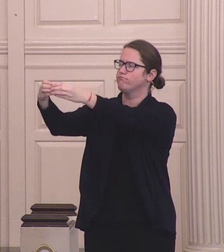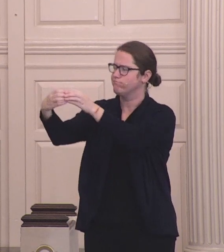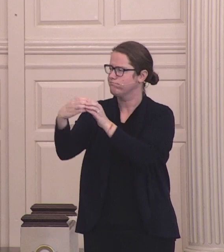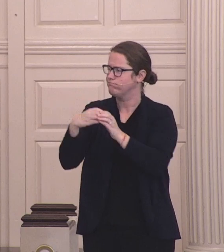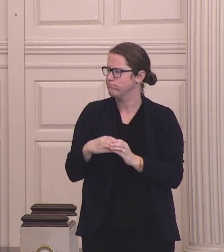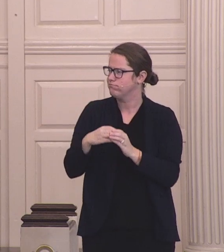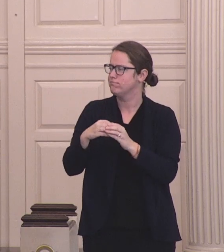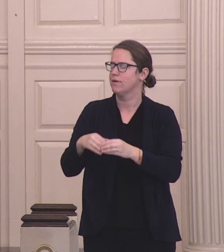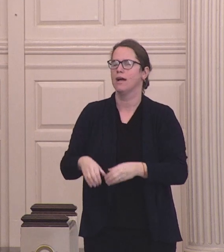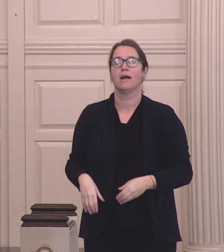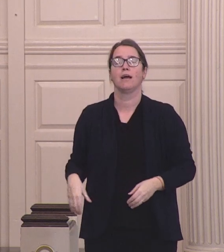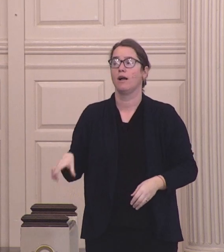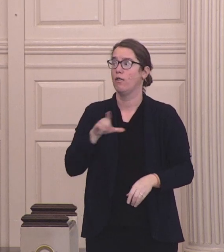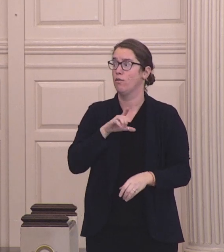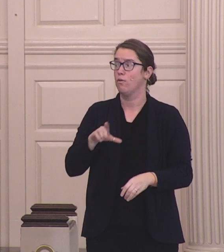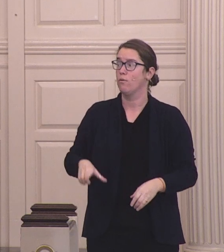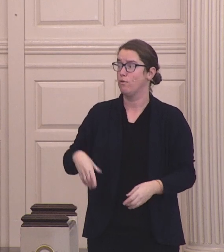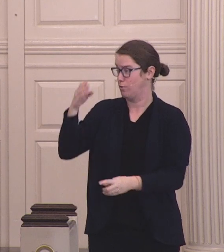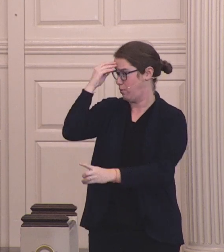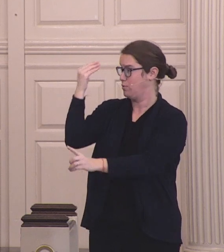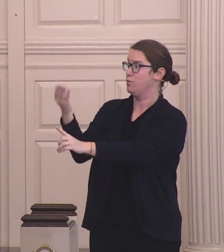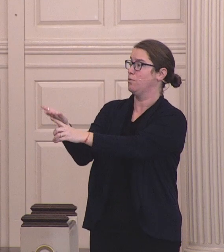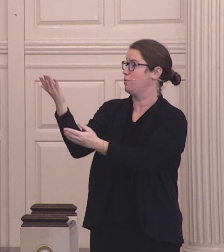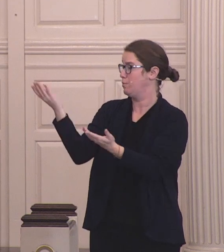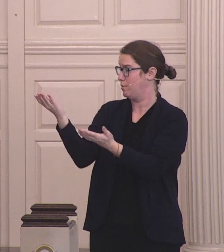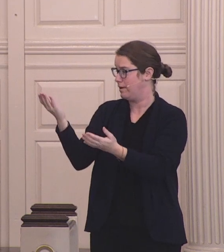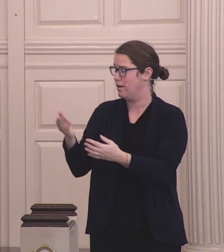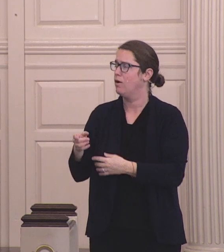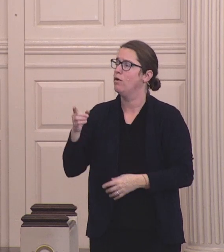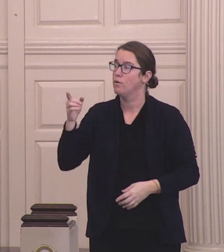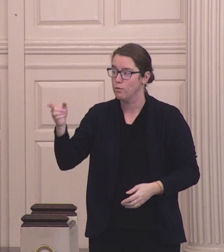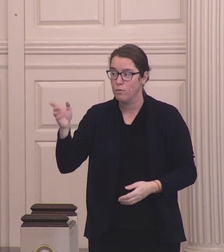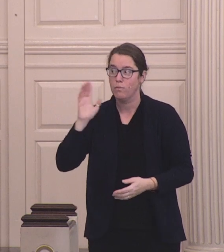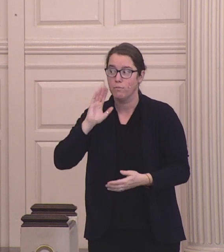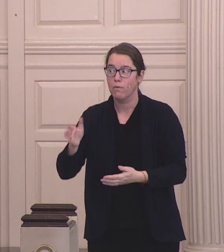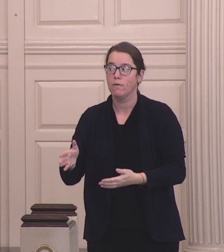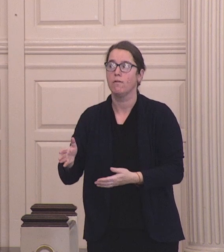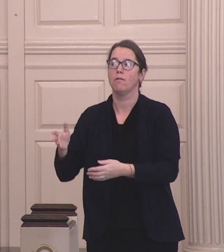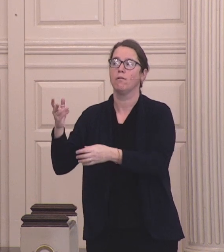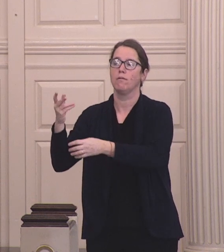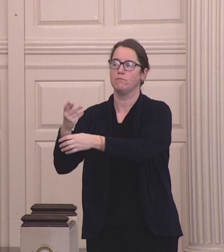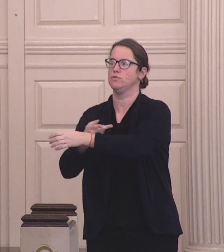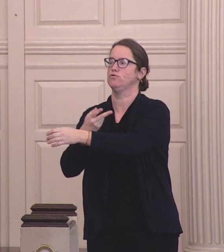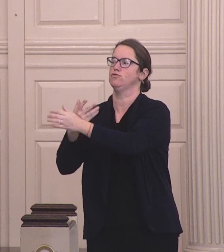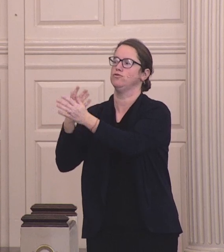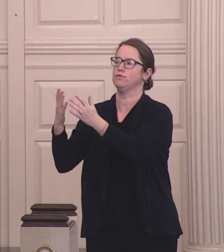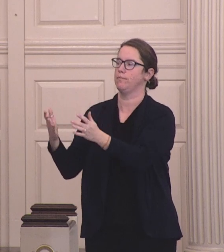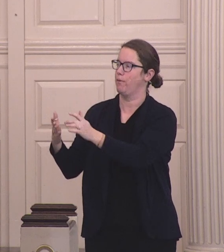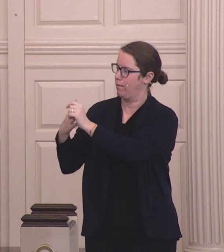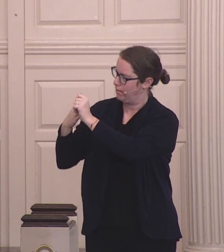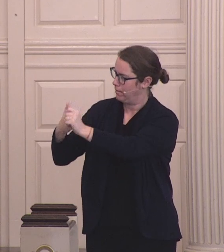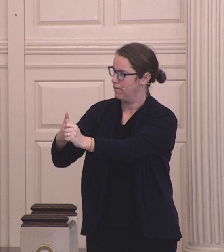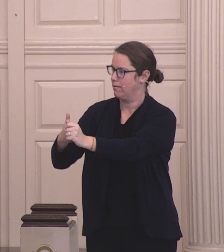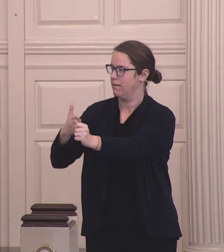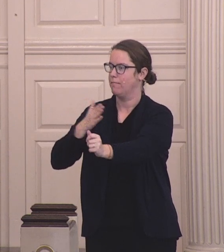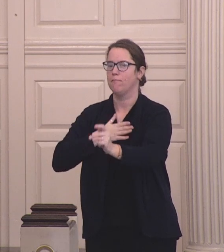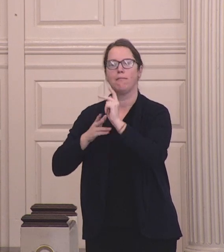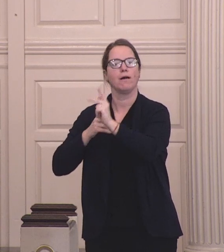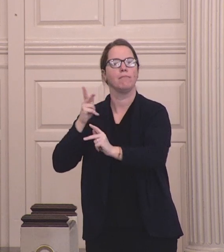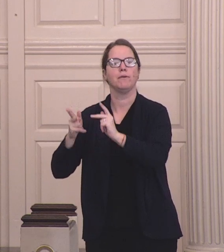And the Lord said to you, "You shall shepherd my people Israel and shall be commander of Israel."